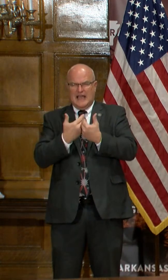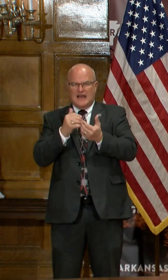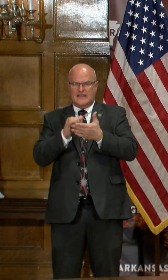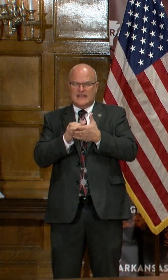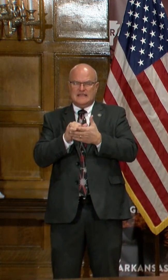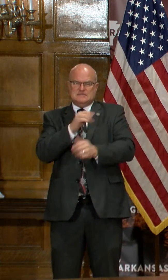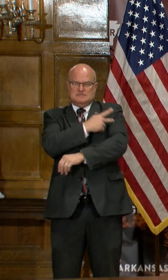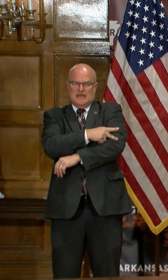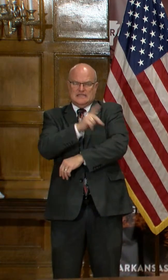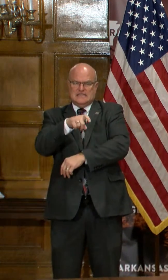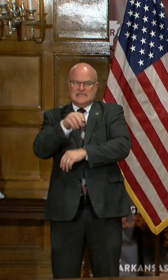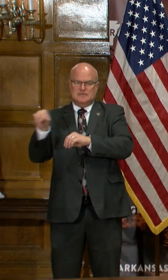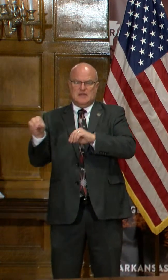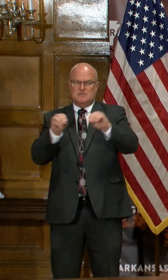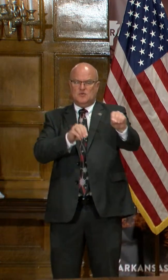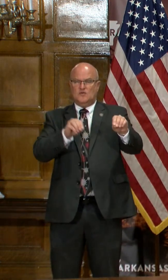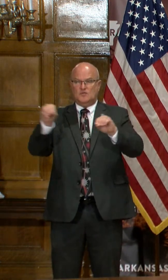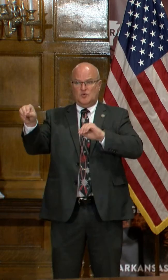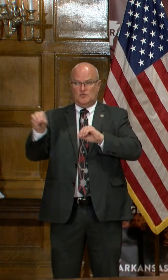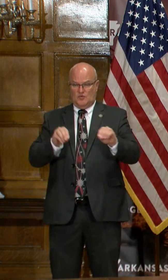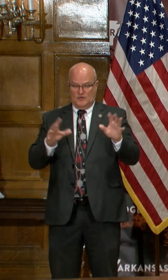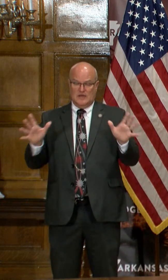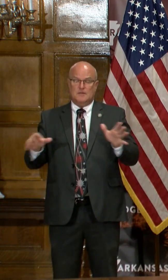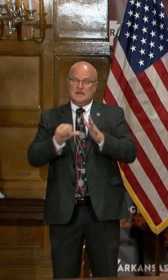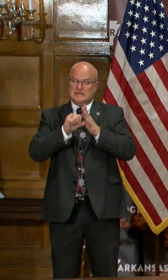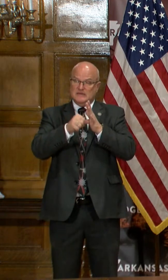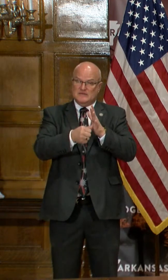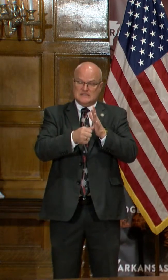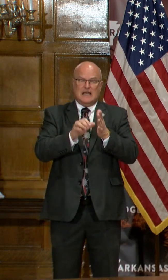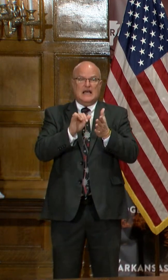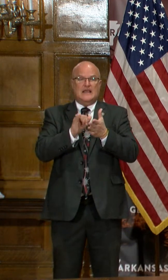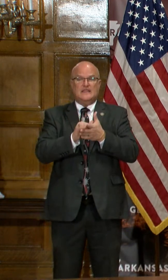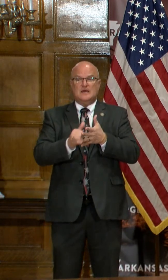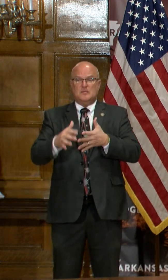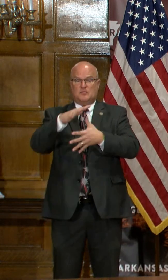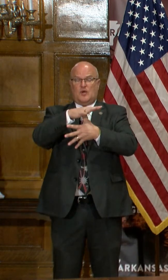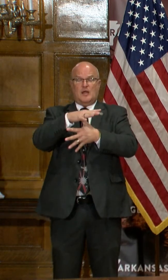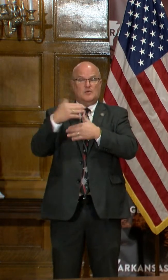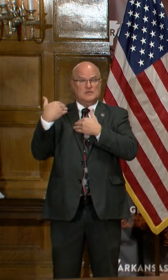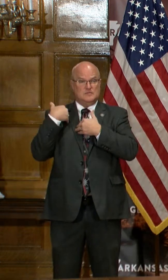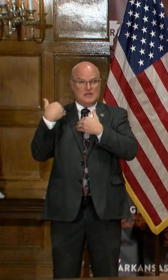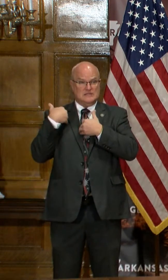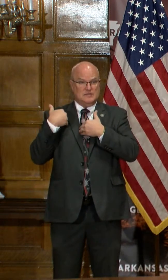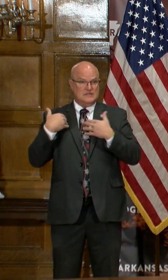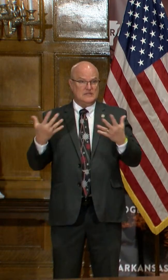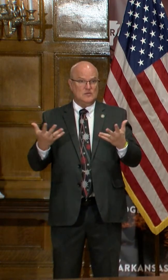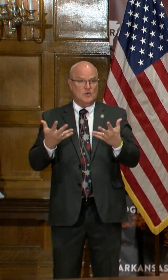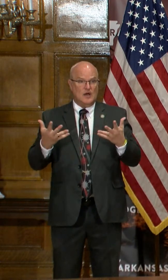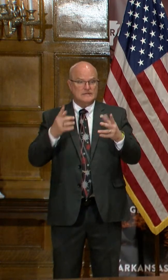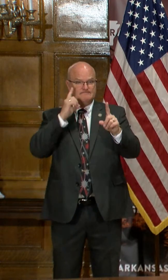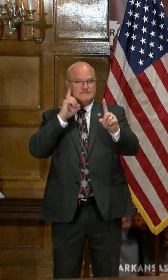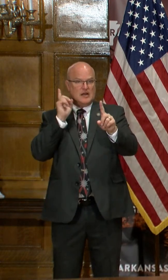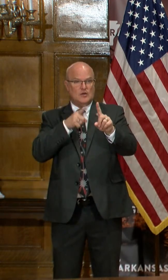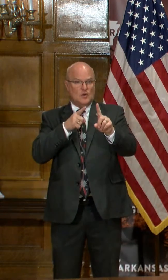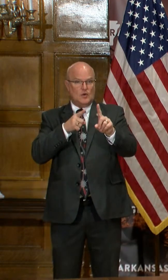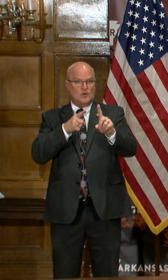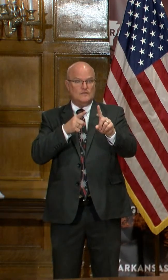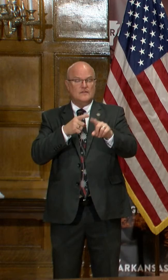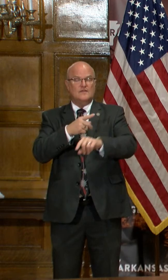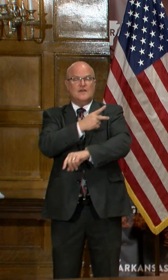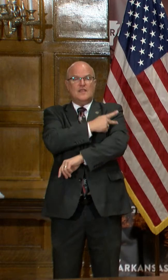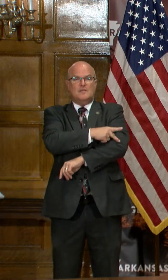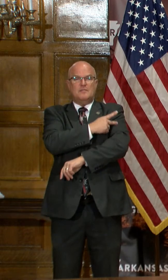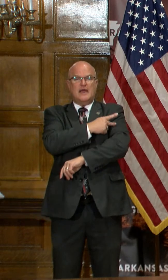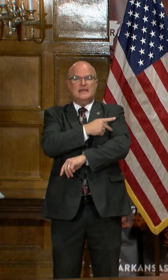whether or not patients need to be moved. But I want to emphasize that the primary responsibility or our goal is for the patient